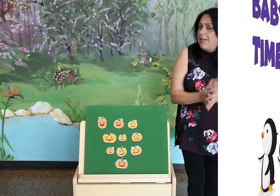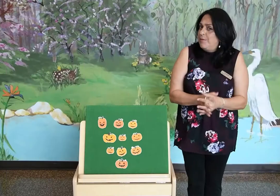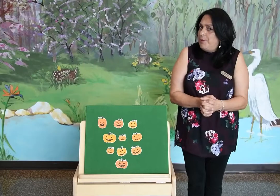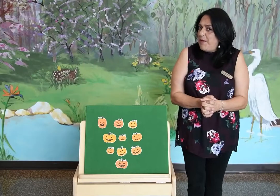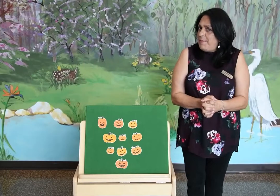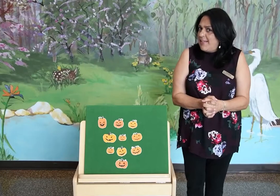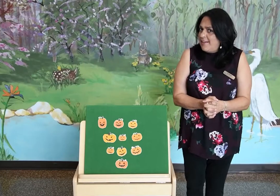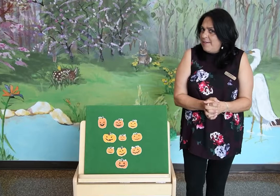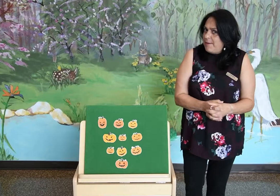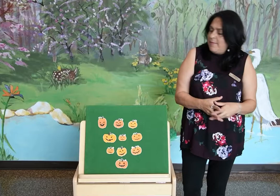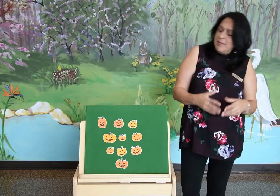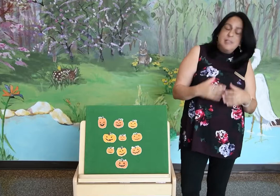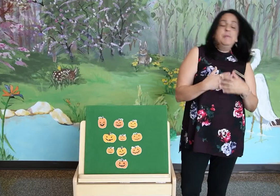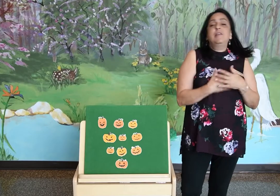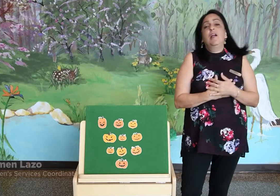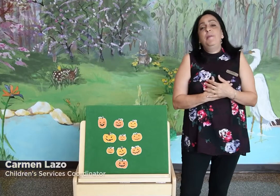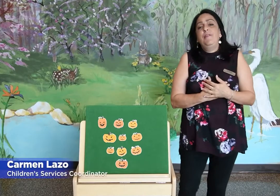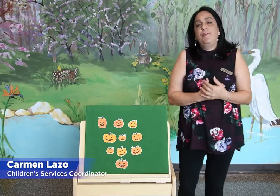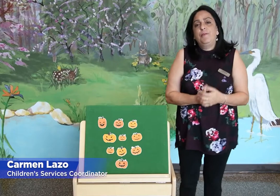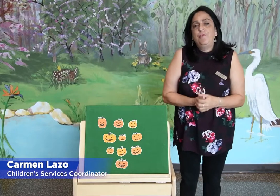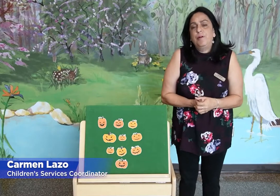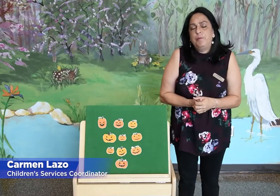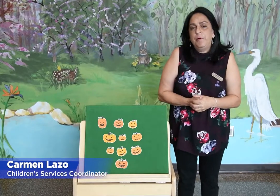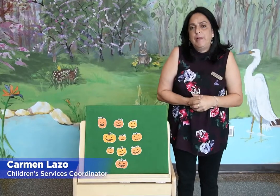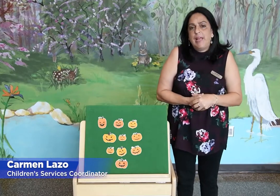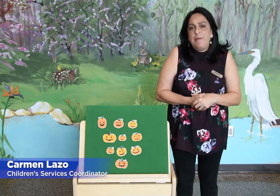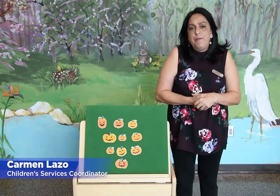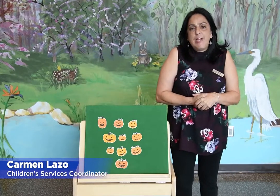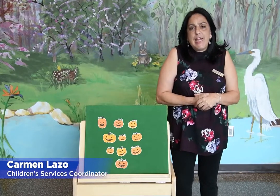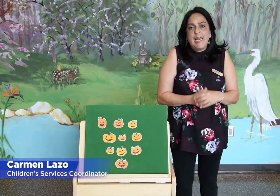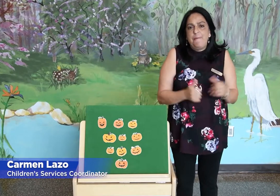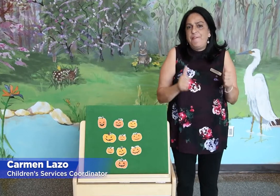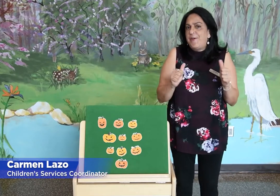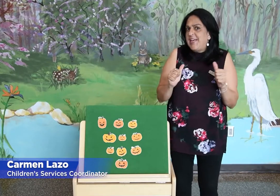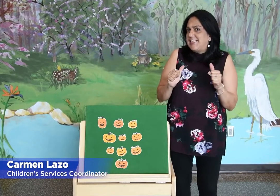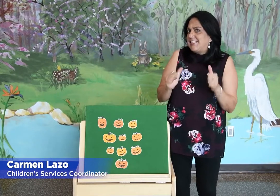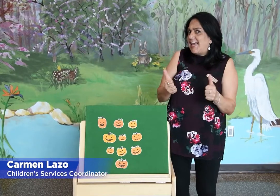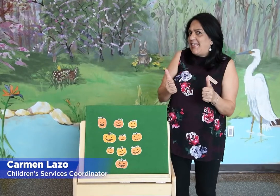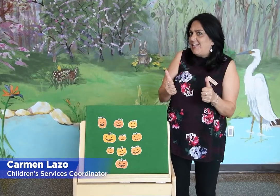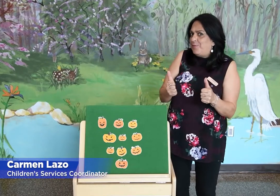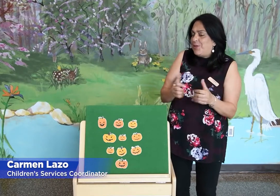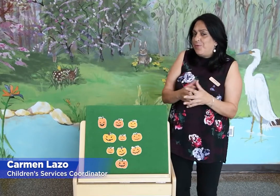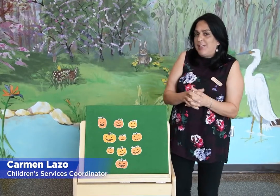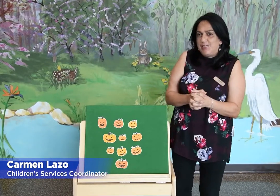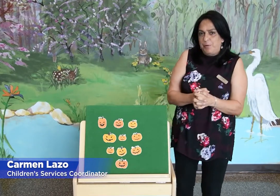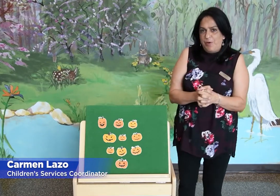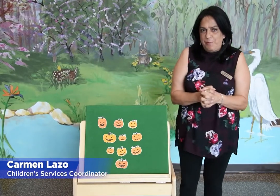Welcome to Baby Time. This is Miss Carmen from the Florida Public Library, and I'm very excited to be doing this program with